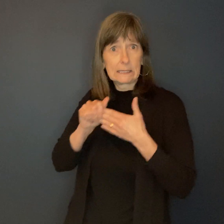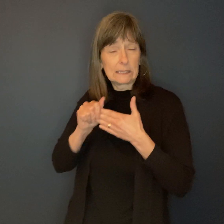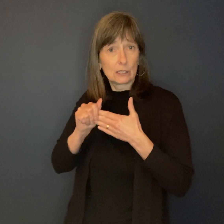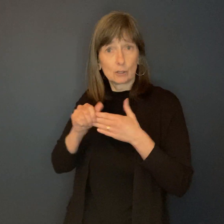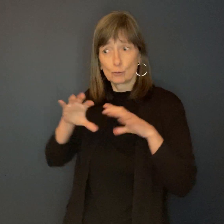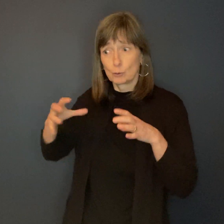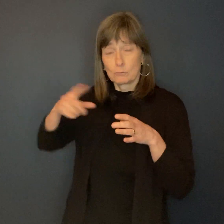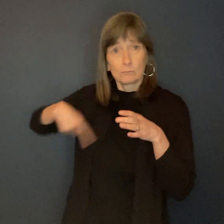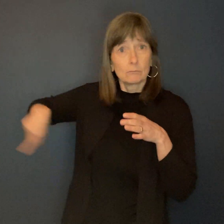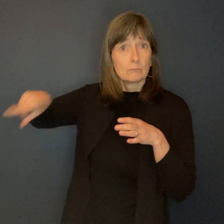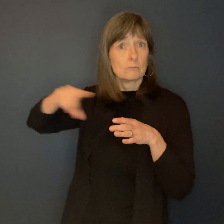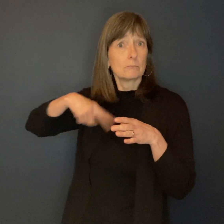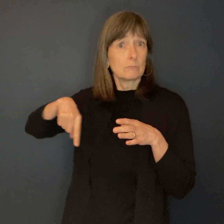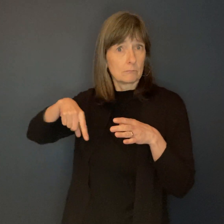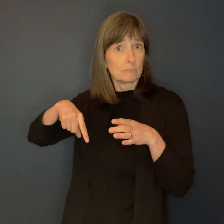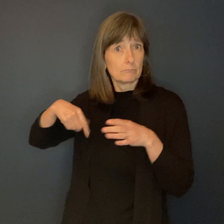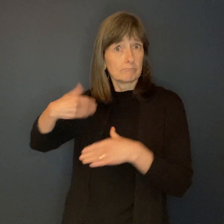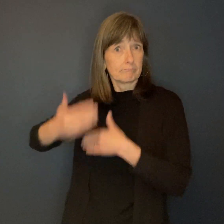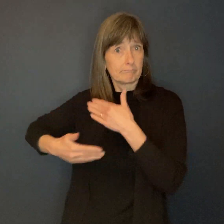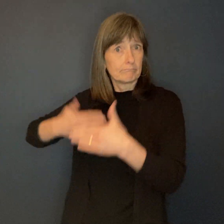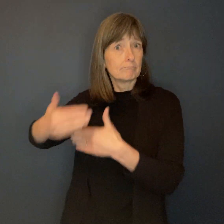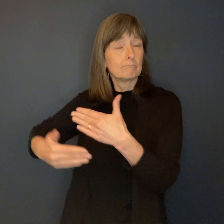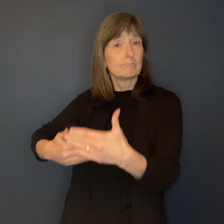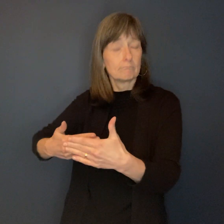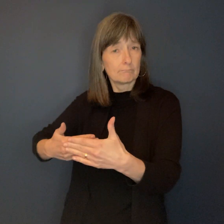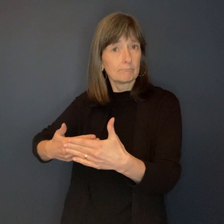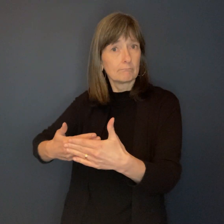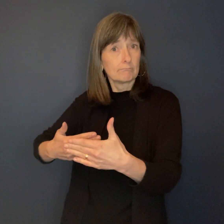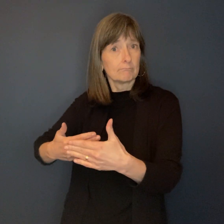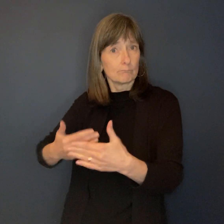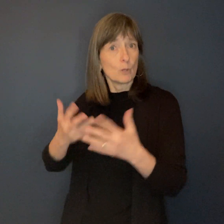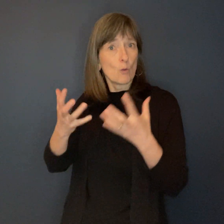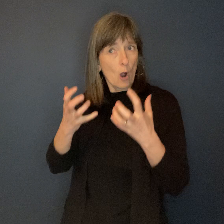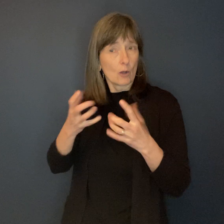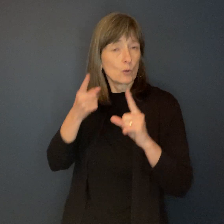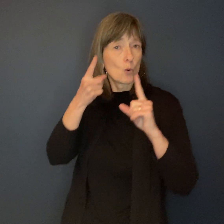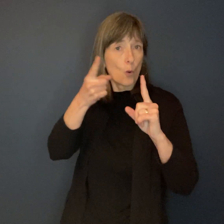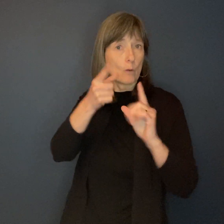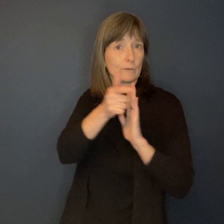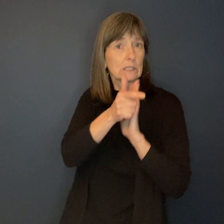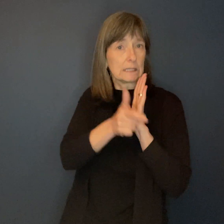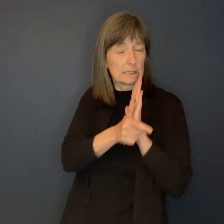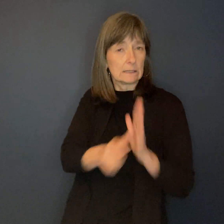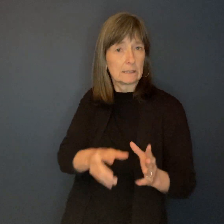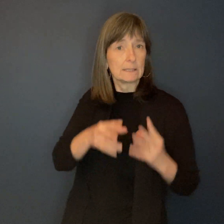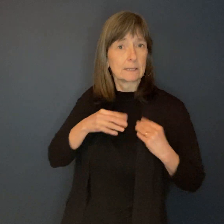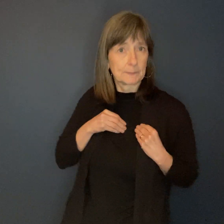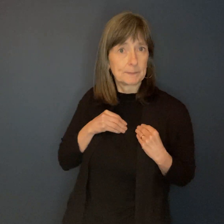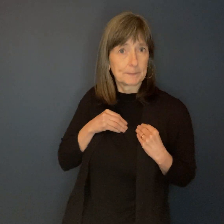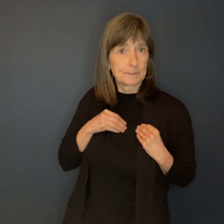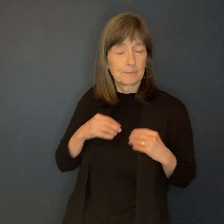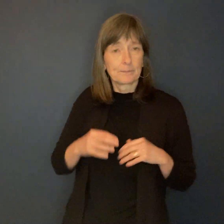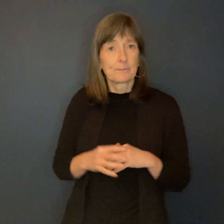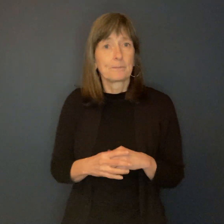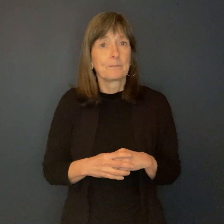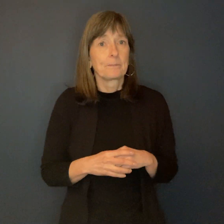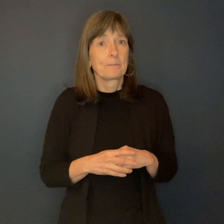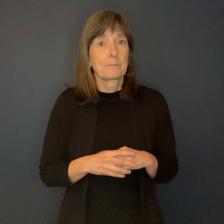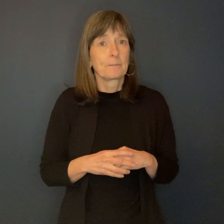process committed to this in the long term, and we continue to press for